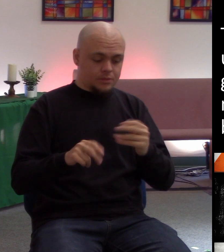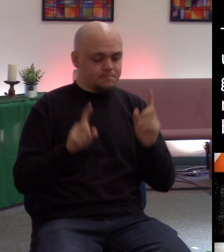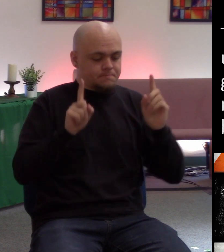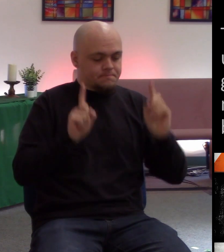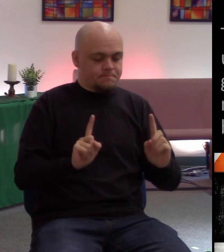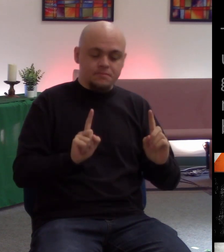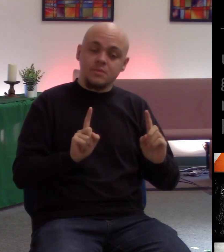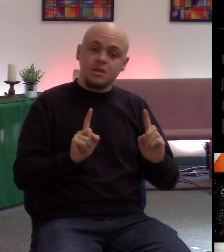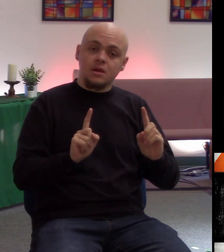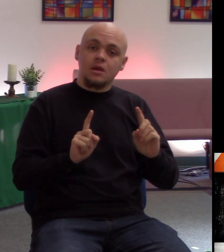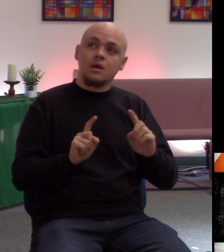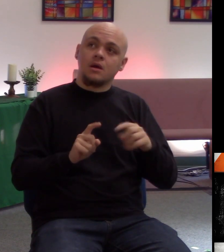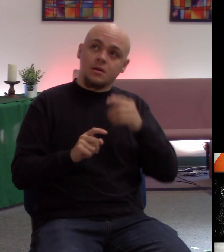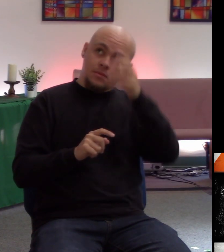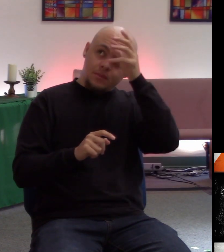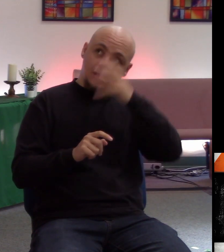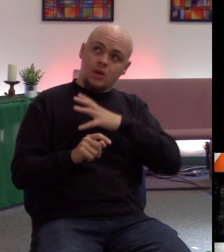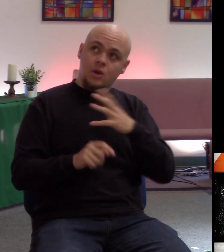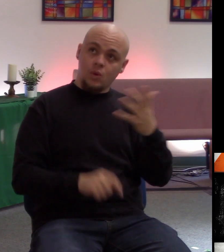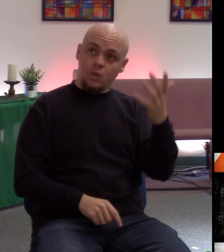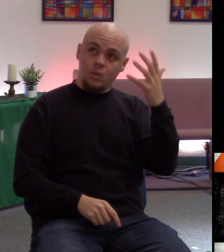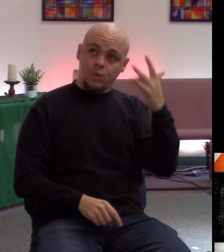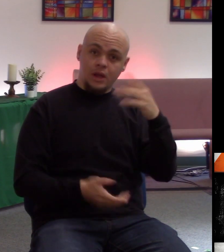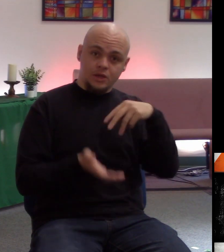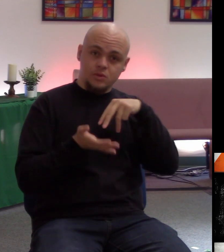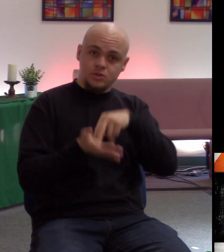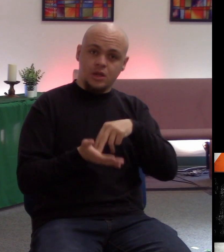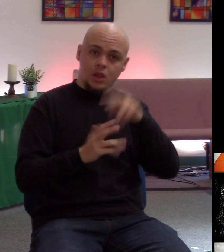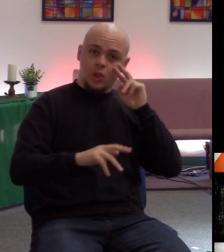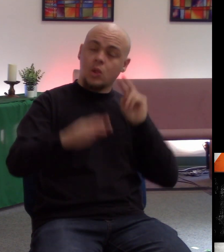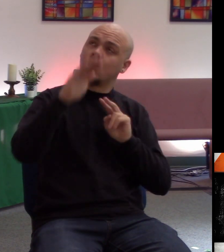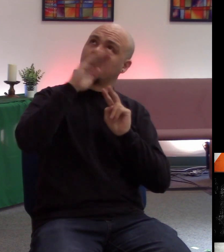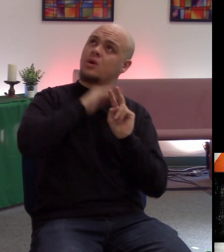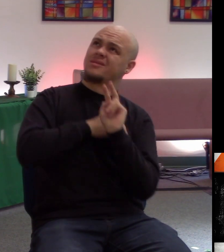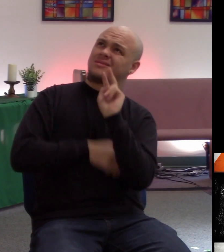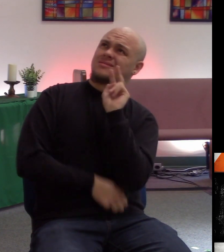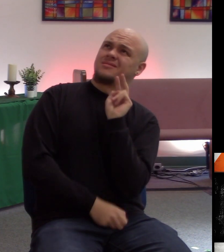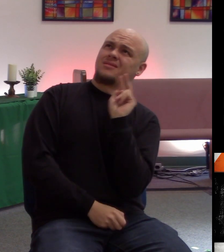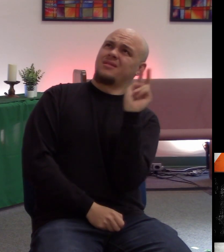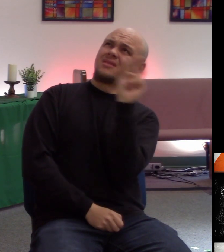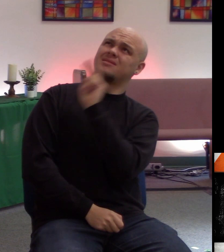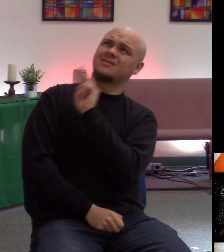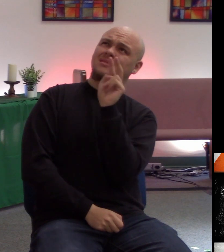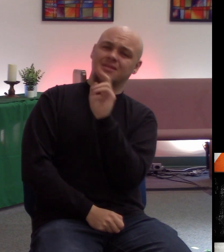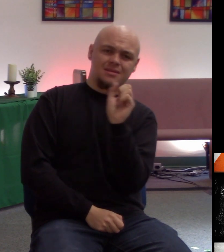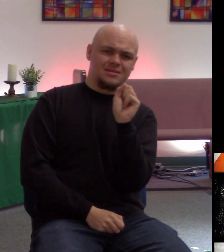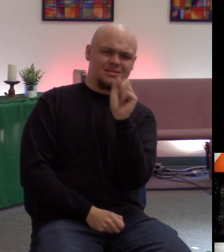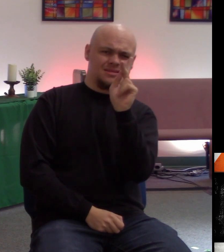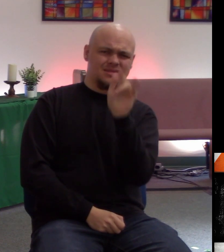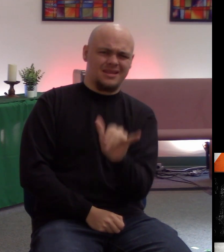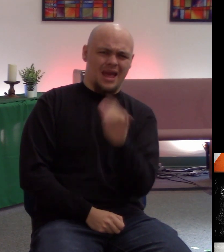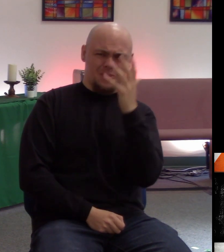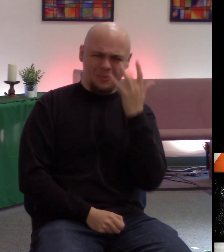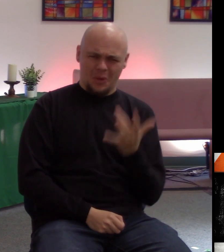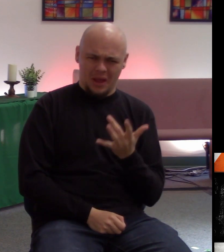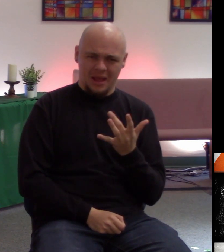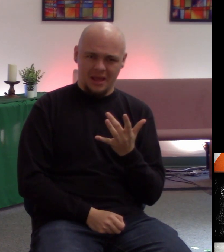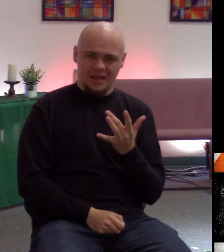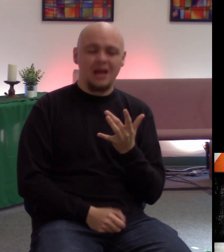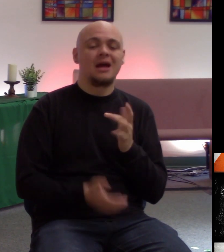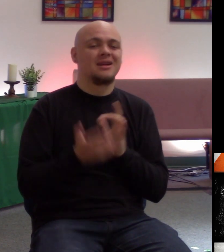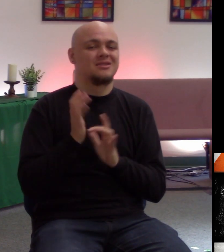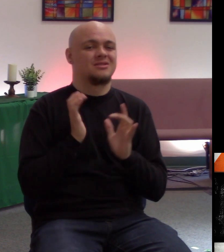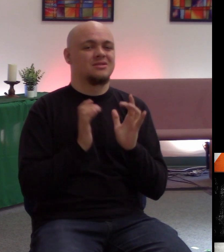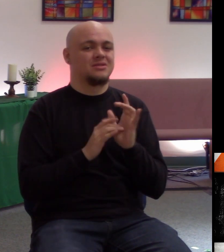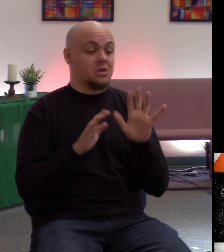stood beside them. Men of Galilee, they said, why do you stand here looking into the sky? This